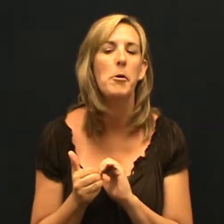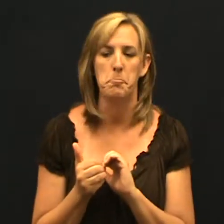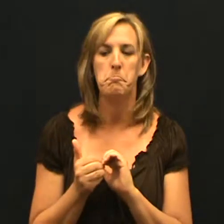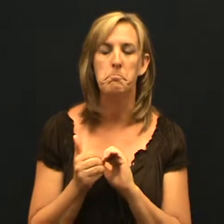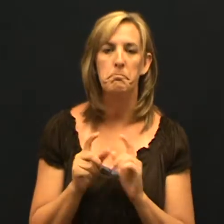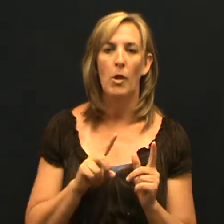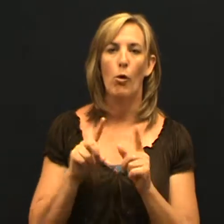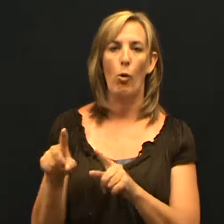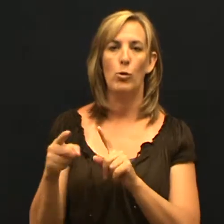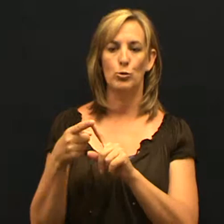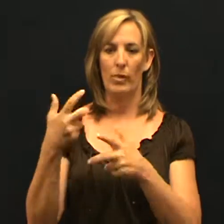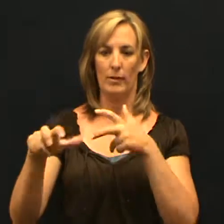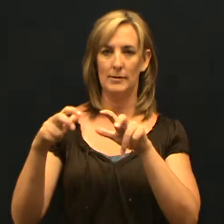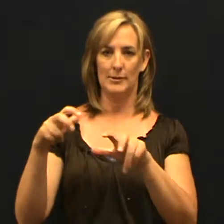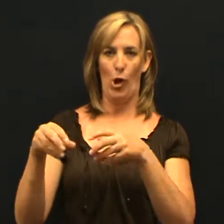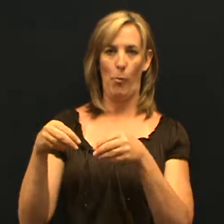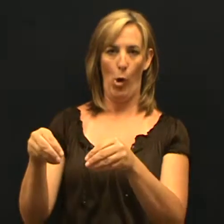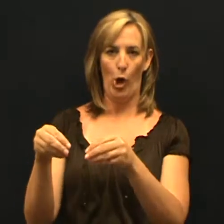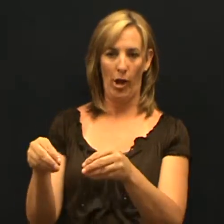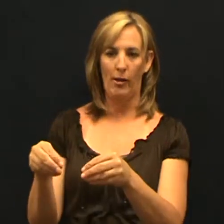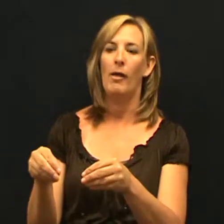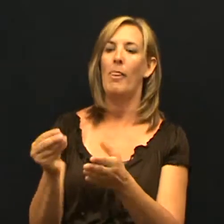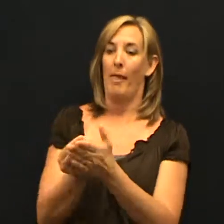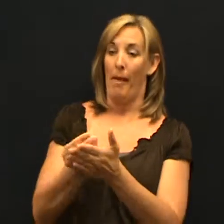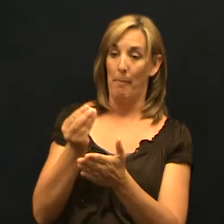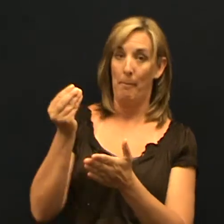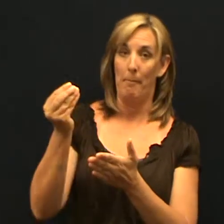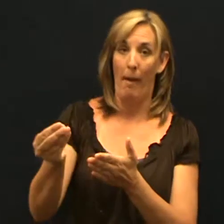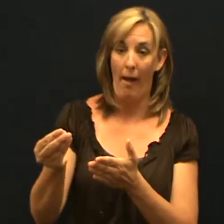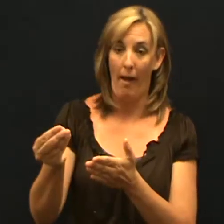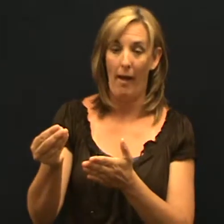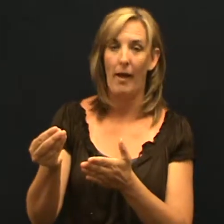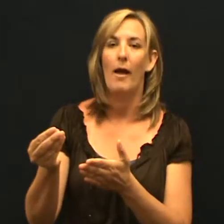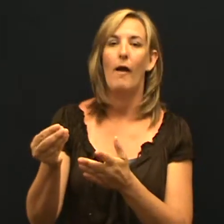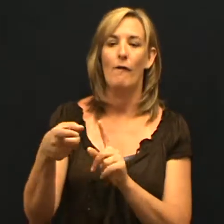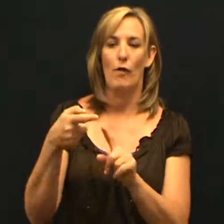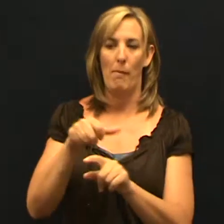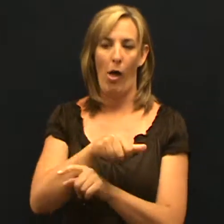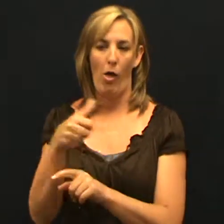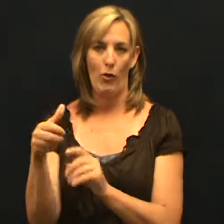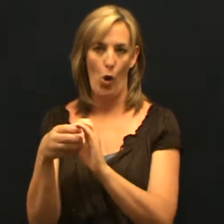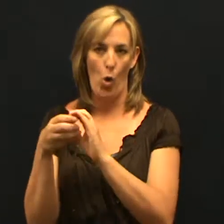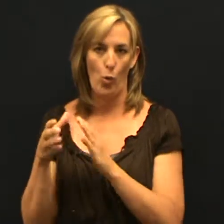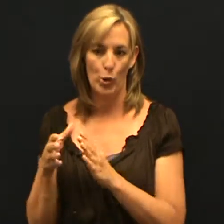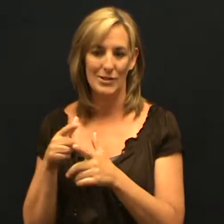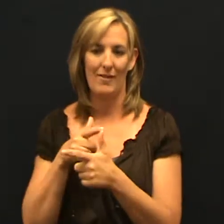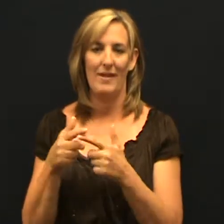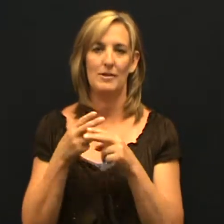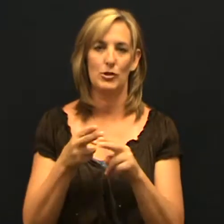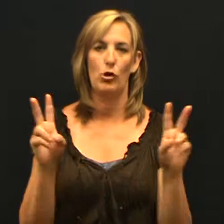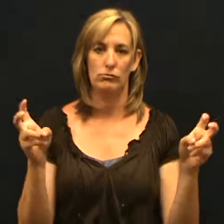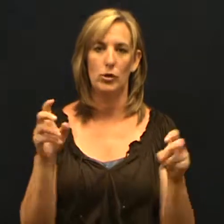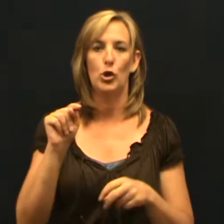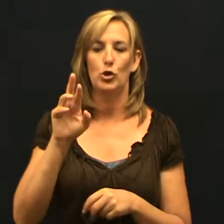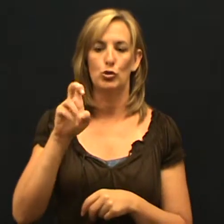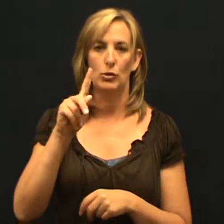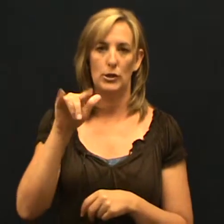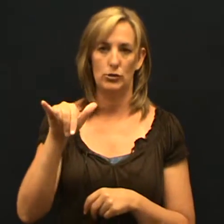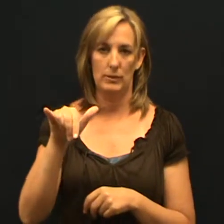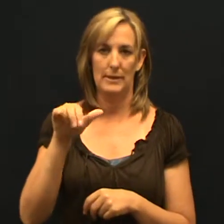stockholders, and that's called treasury stock. Now, once they have their stock back, maybe what they want to